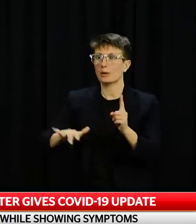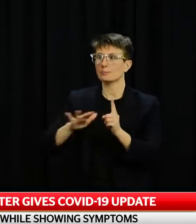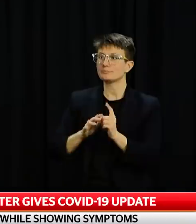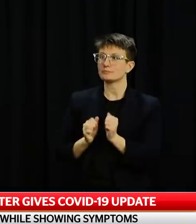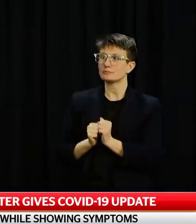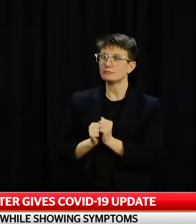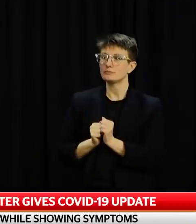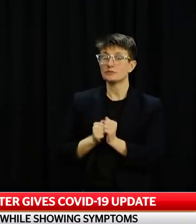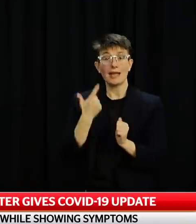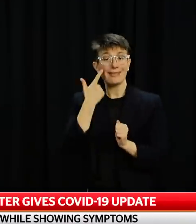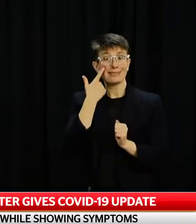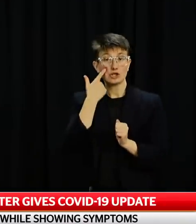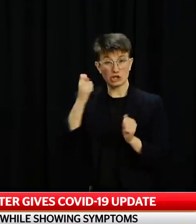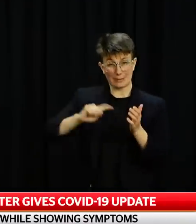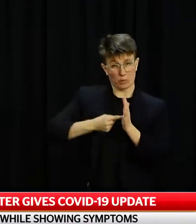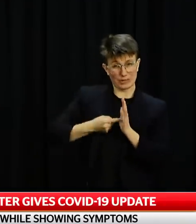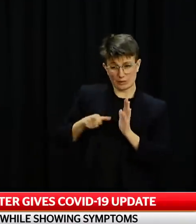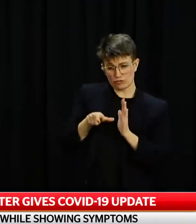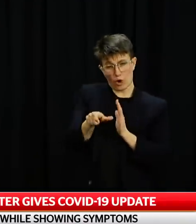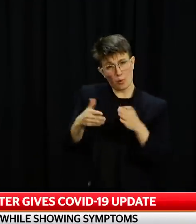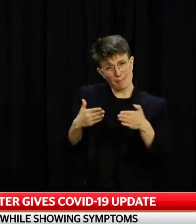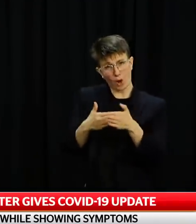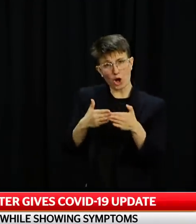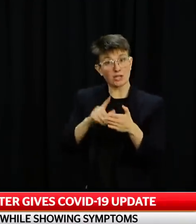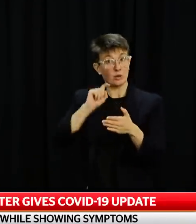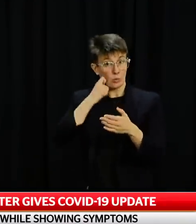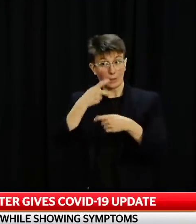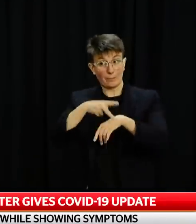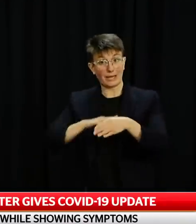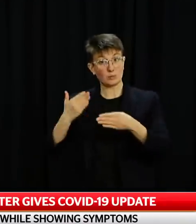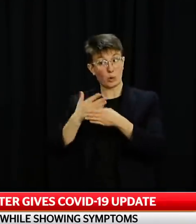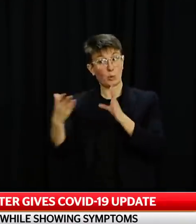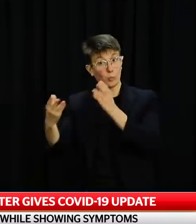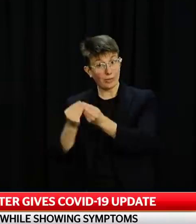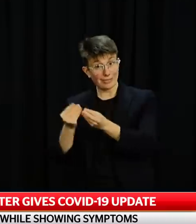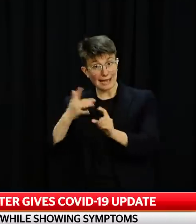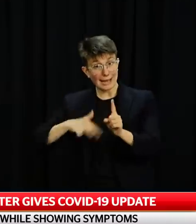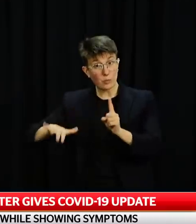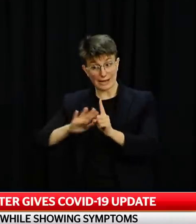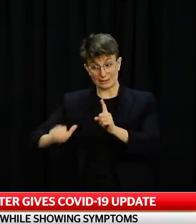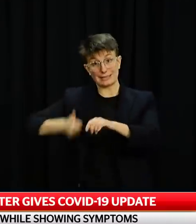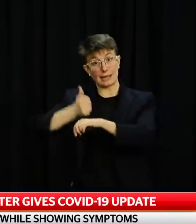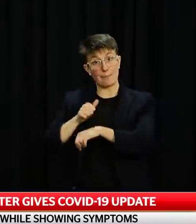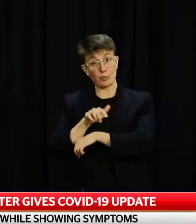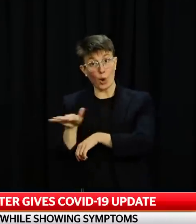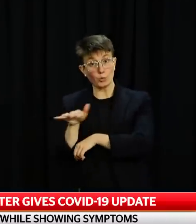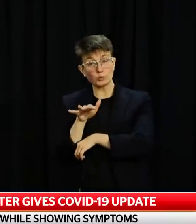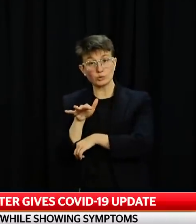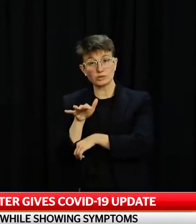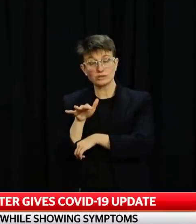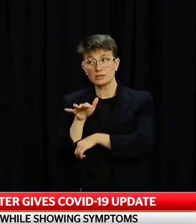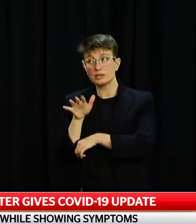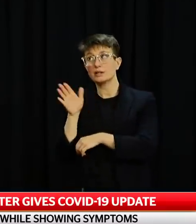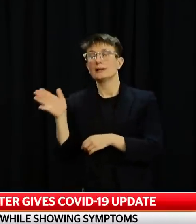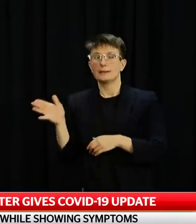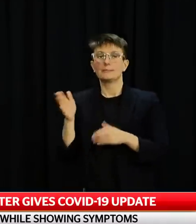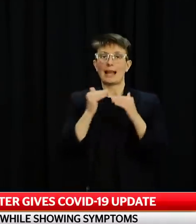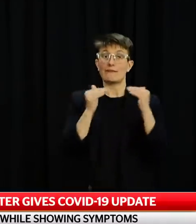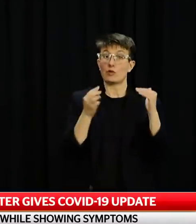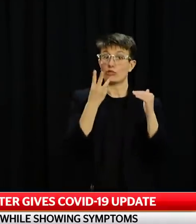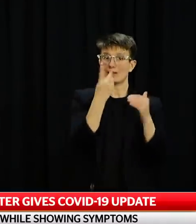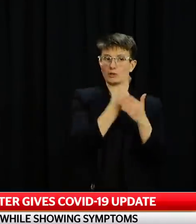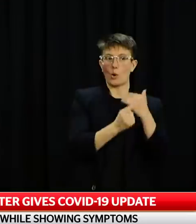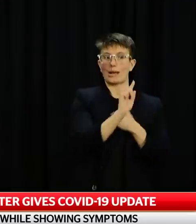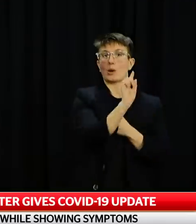in reinstating those? Level 3 applies only to Auckland. Level 2 to everywhere else. There's no